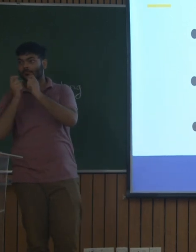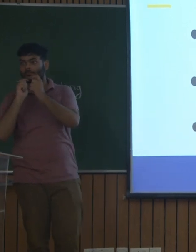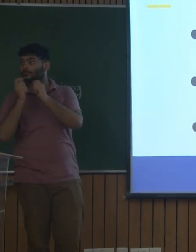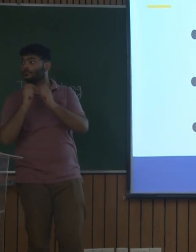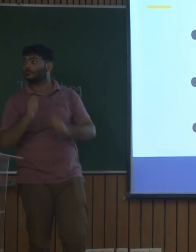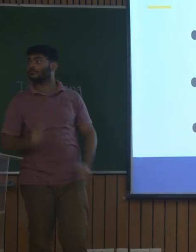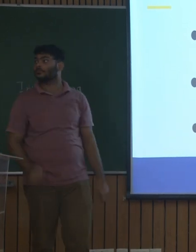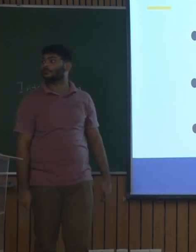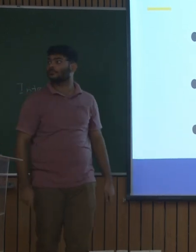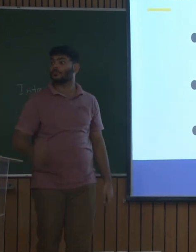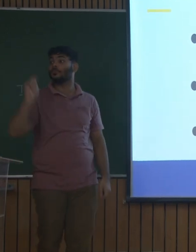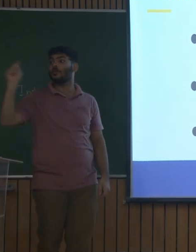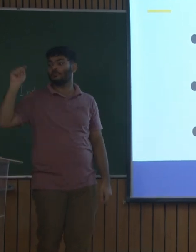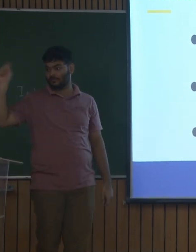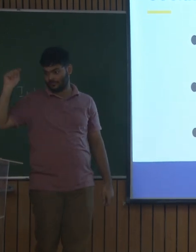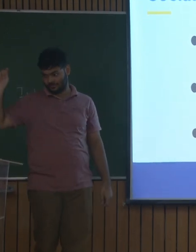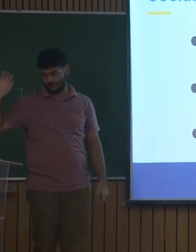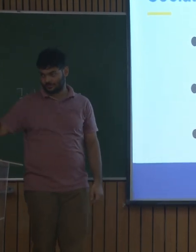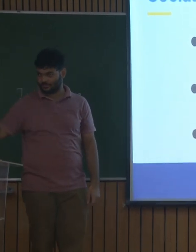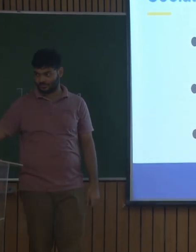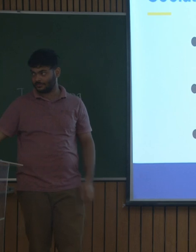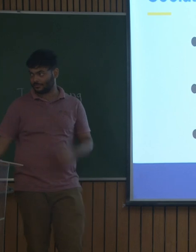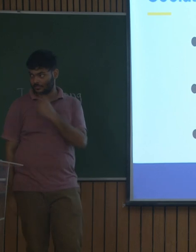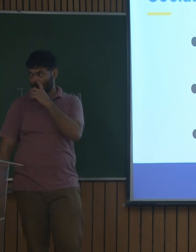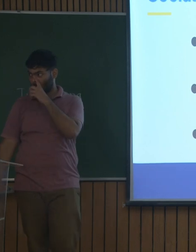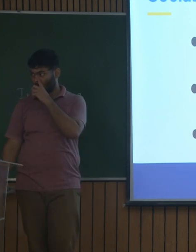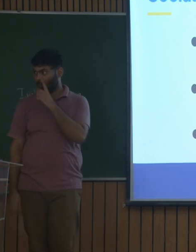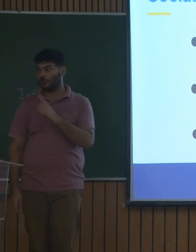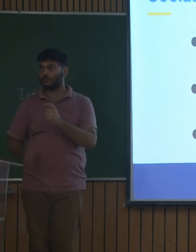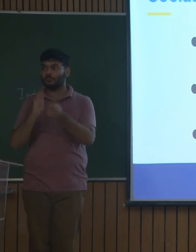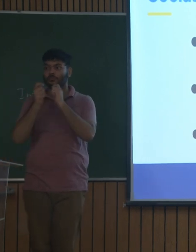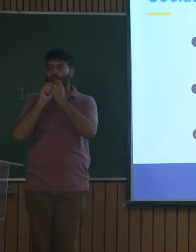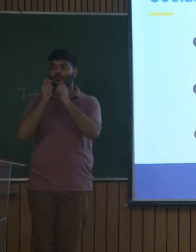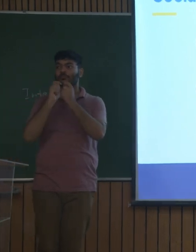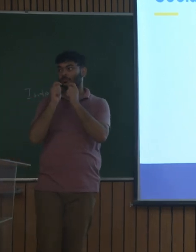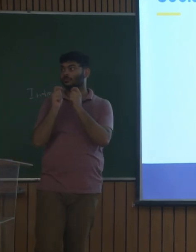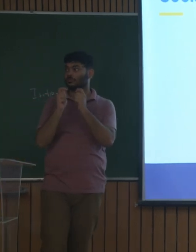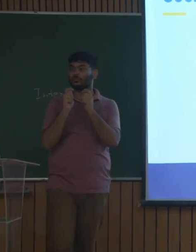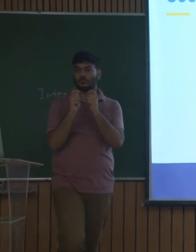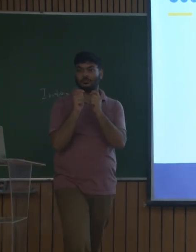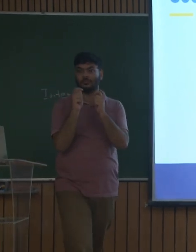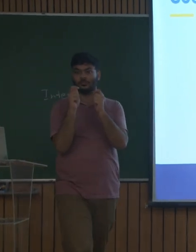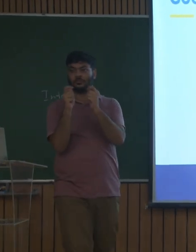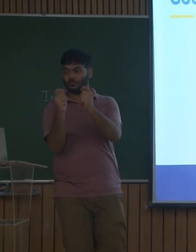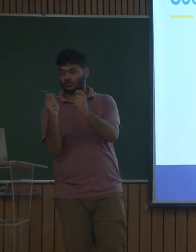No, no, job is like this. And it is like this. Dhol peetna. Media ka kaam hota na, dhol peetna, choti si baat